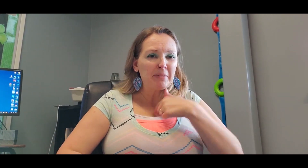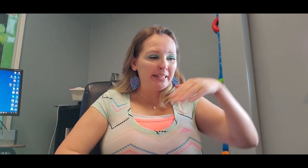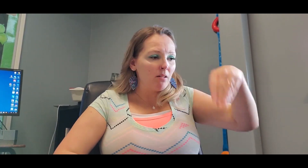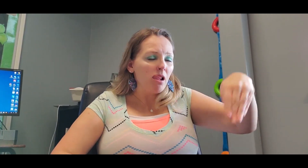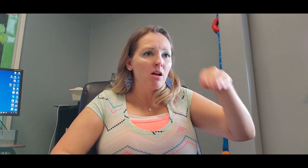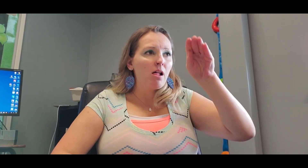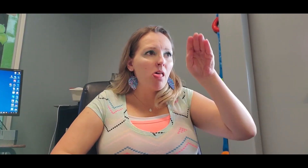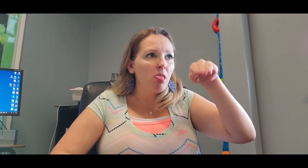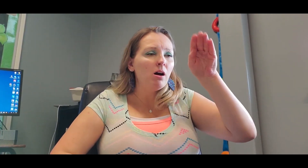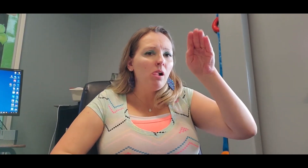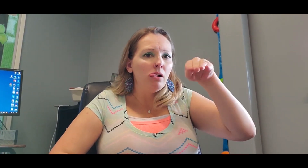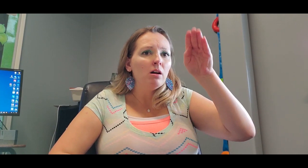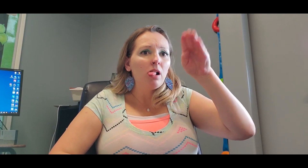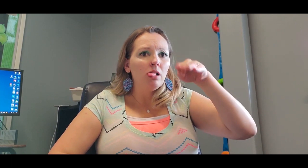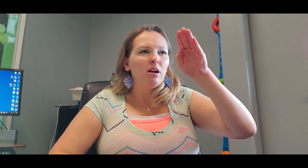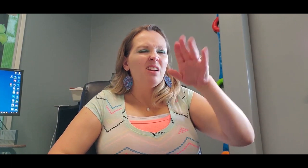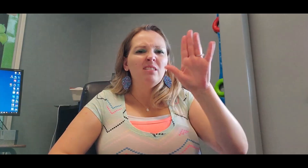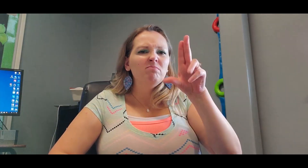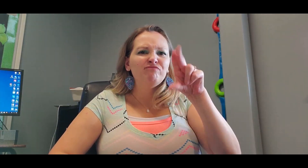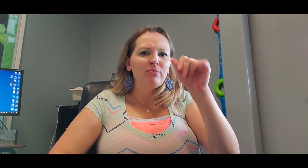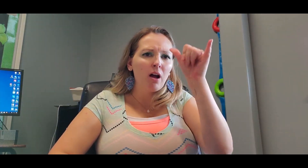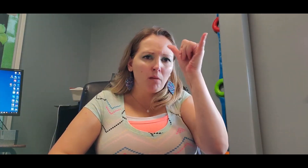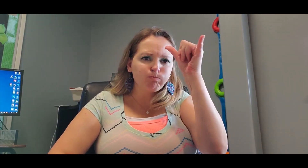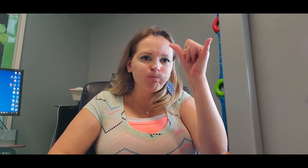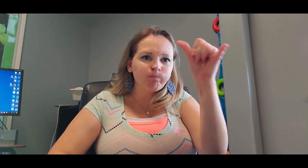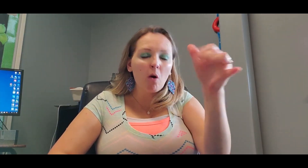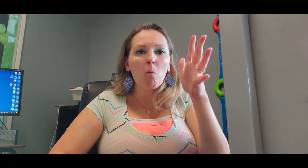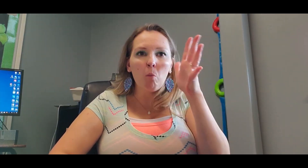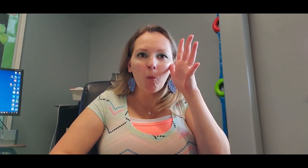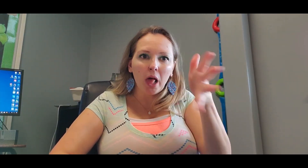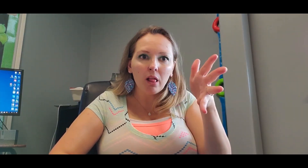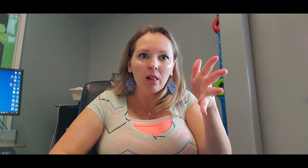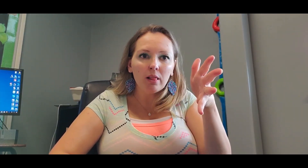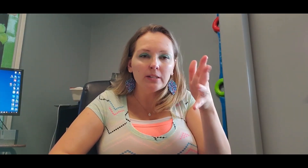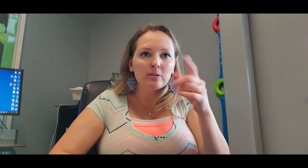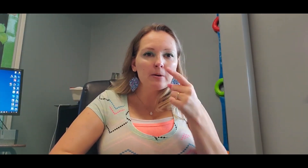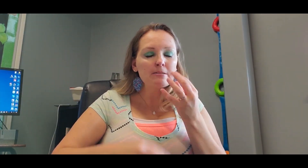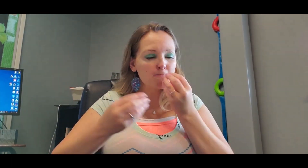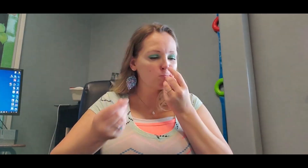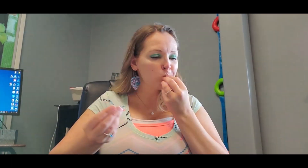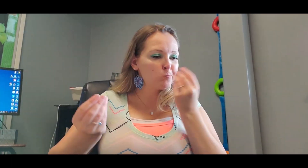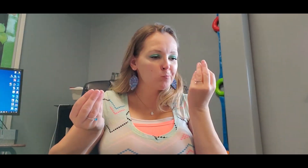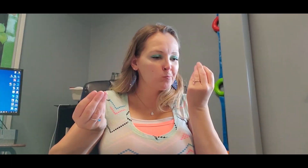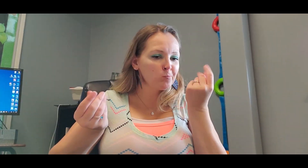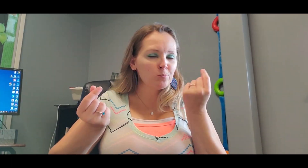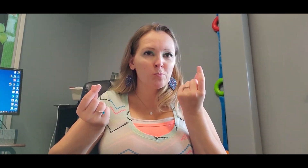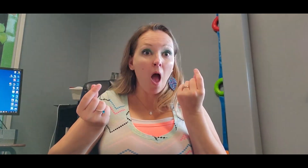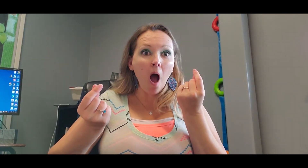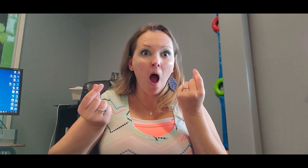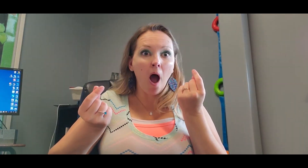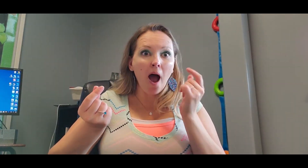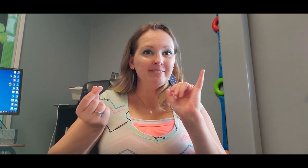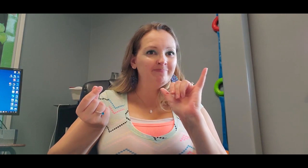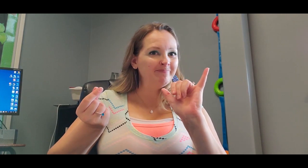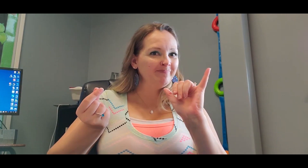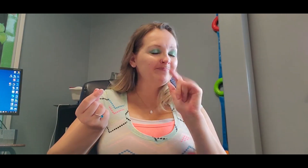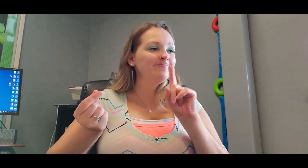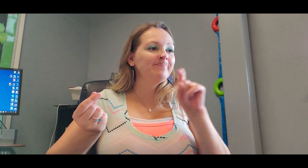and he's thinking, if I paint the walls by hand, that's going to take forever. He thinks about what he can do, and